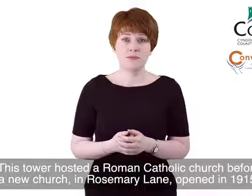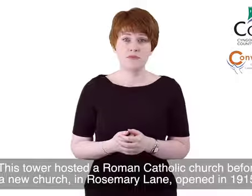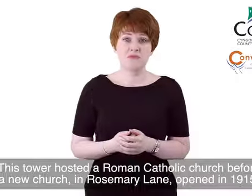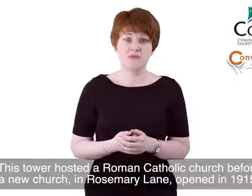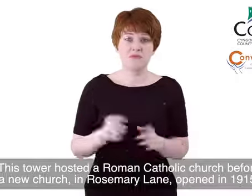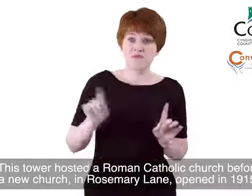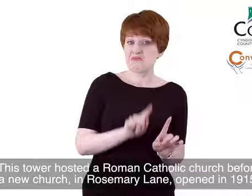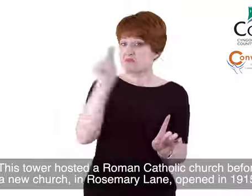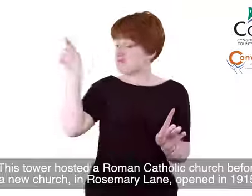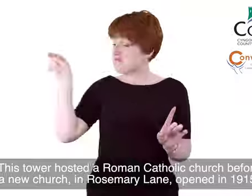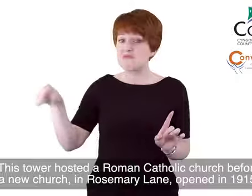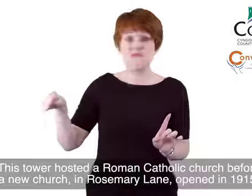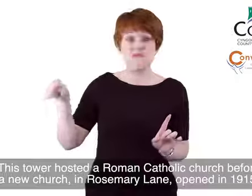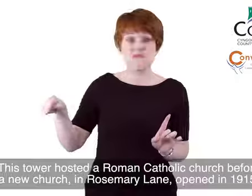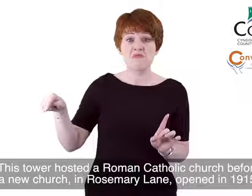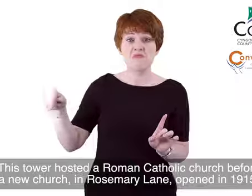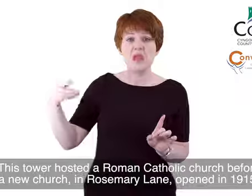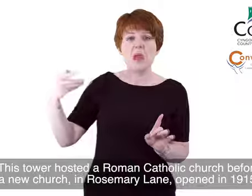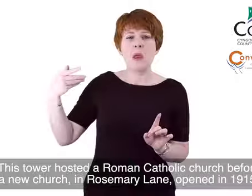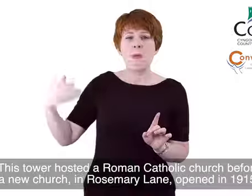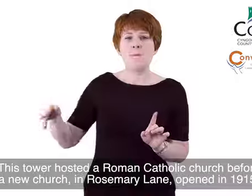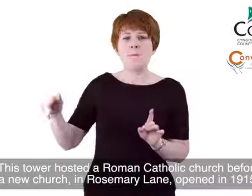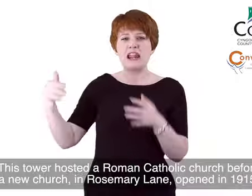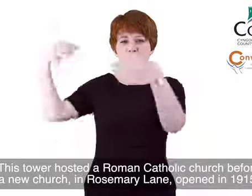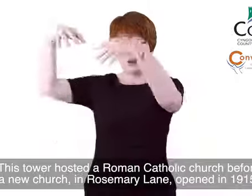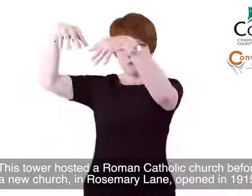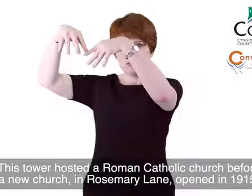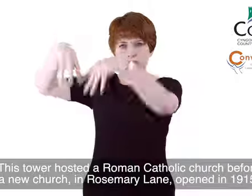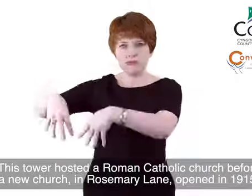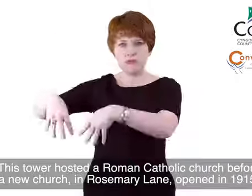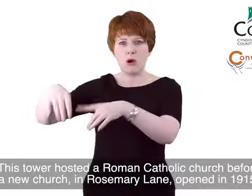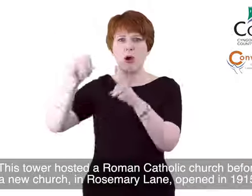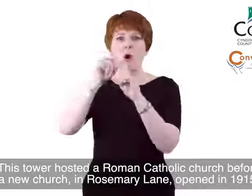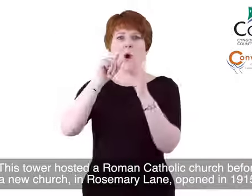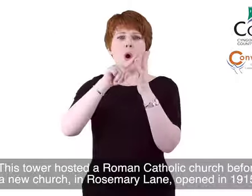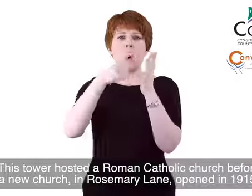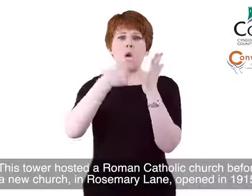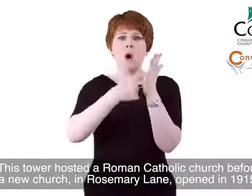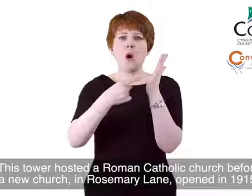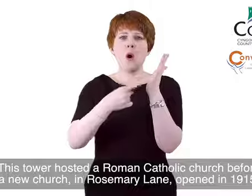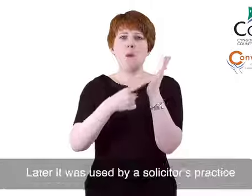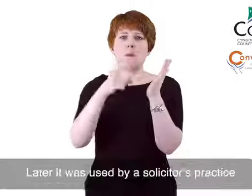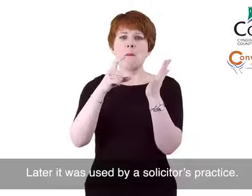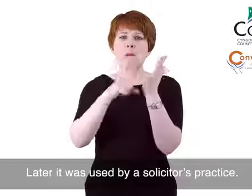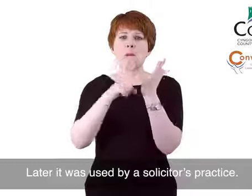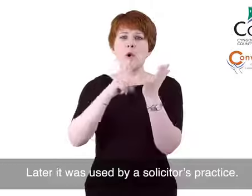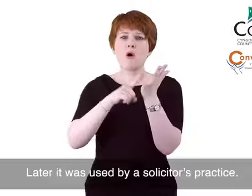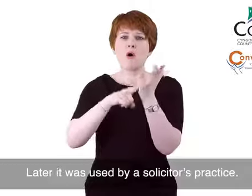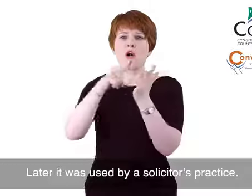hosted a Roman Catholic church before a new church in Rosemary Lane opened in 1915. Later it was used